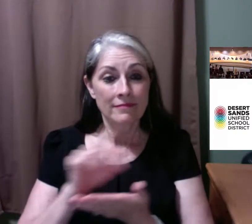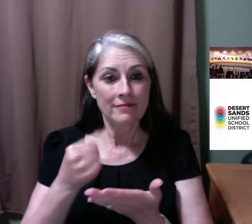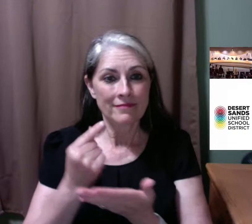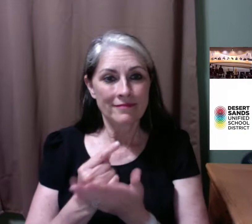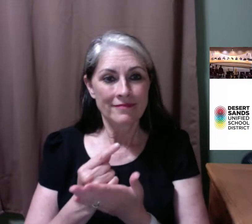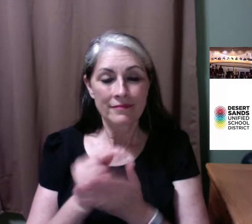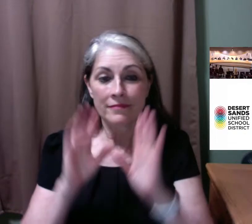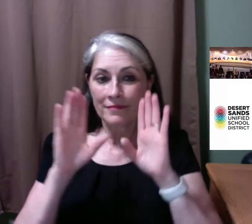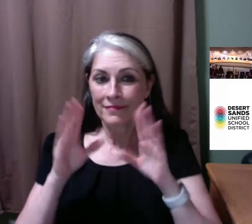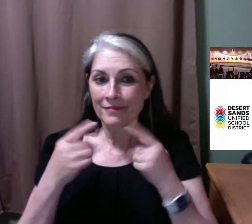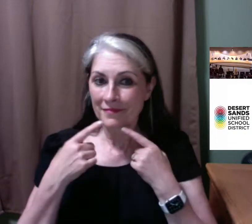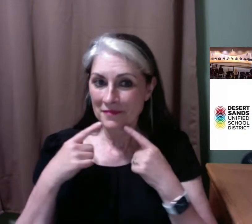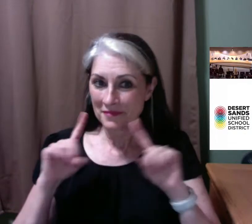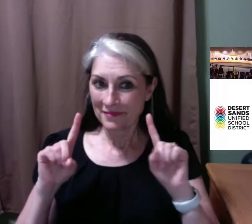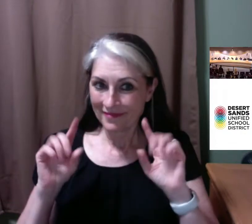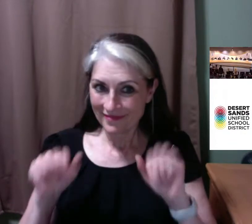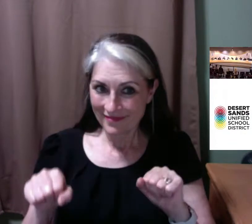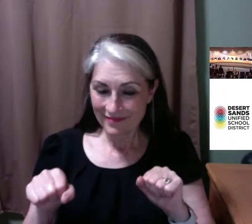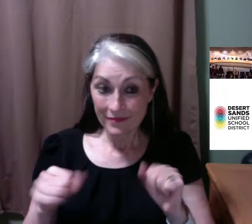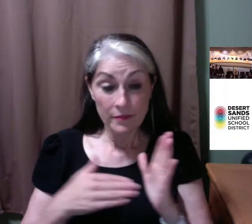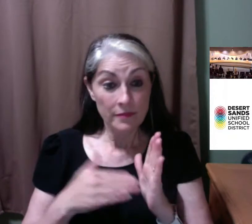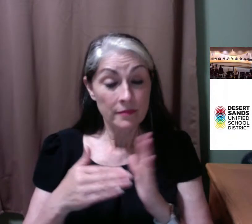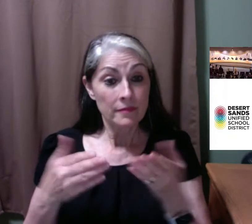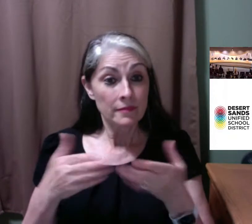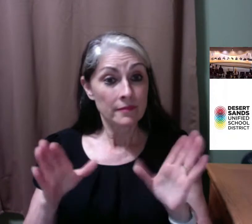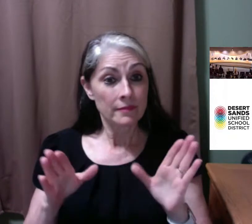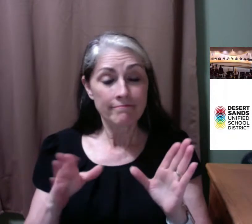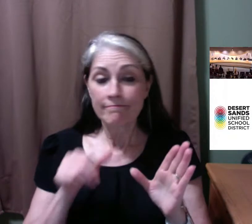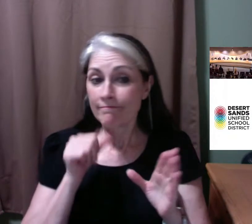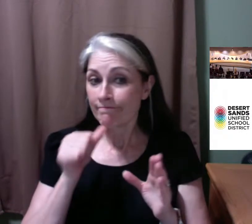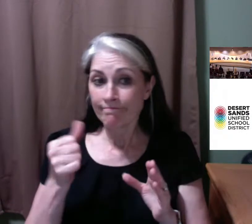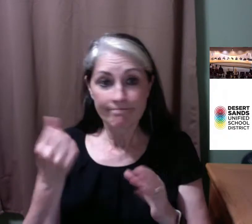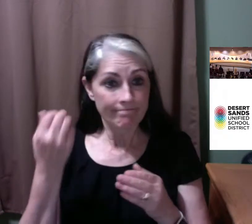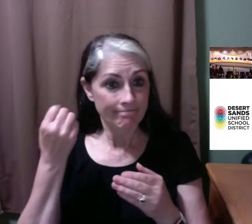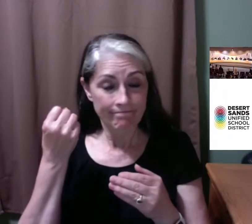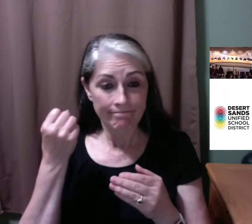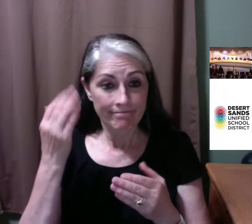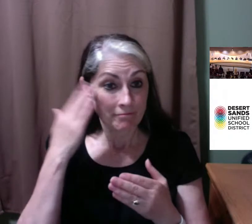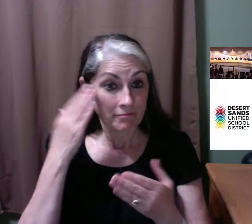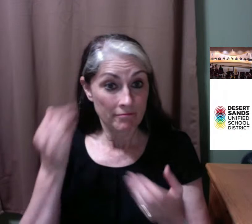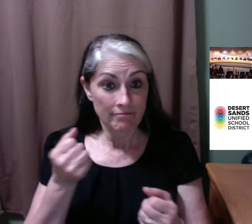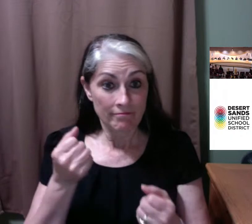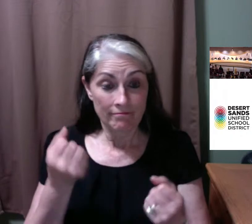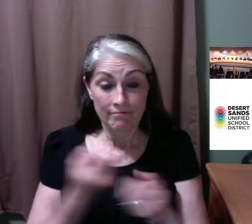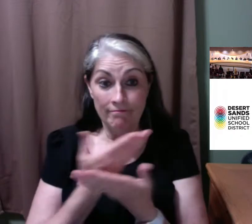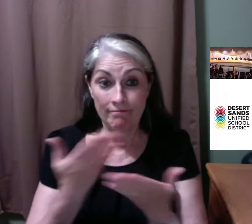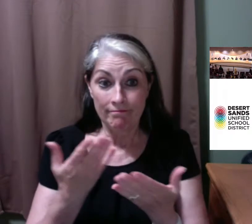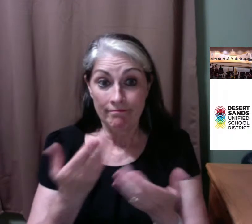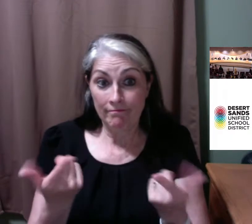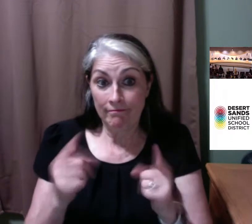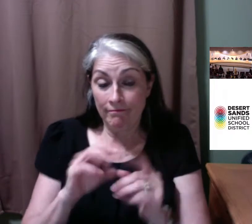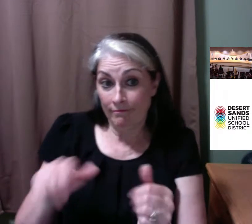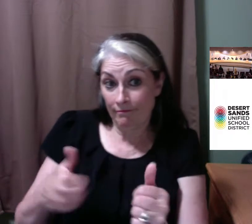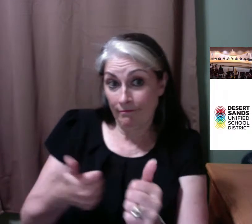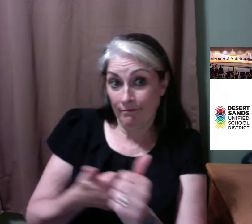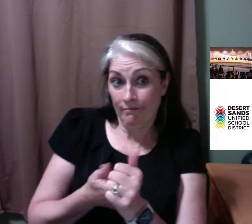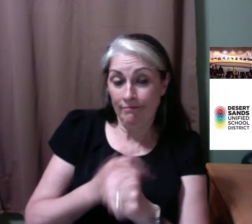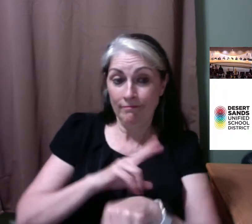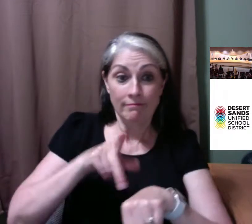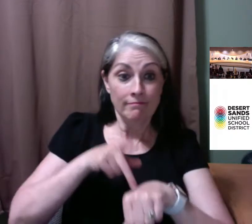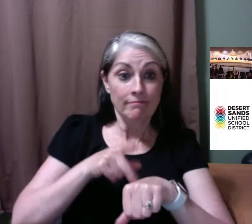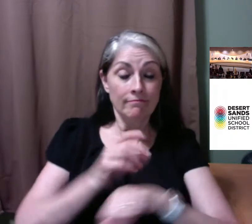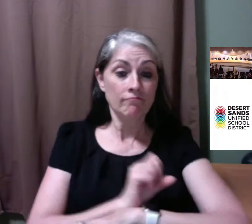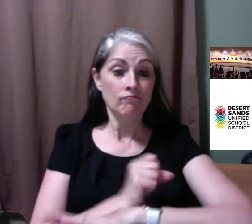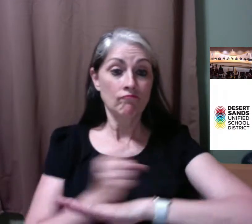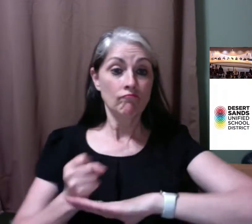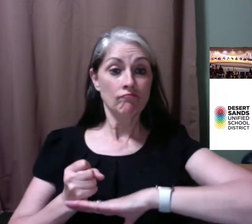so wonderfully successful. So often the public's not aware of all the outstanding work that's done behind the scenes. They see the principal on the stage, they see all the